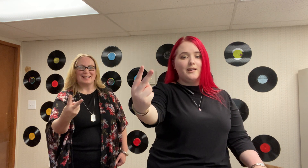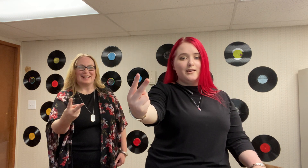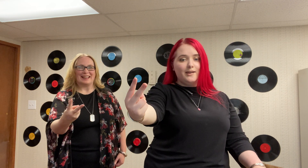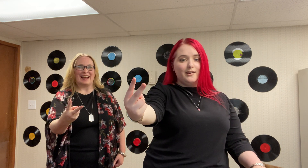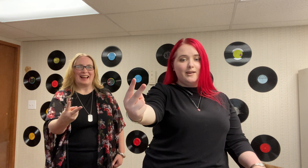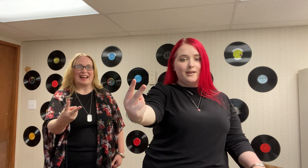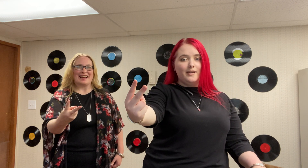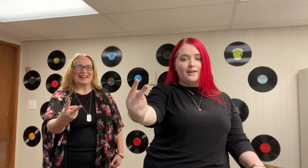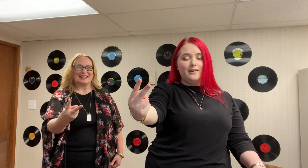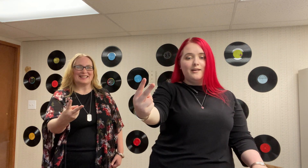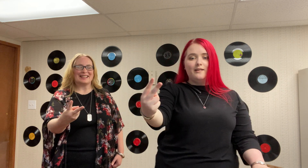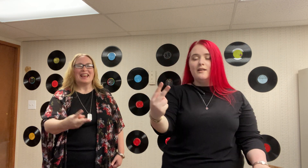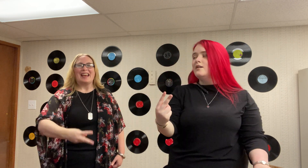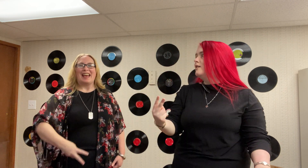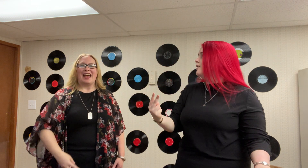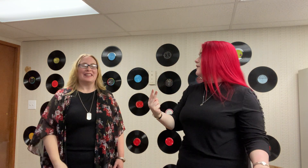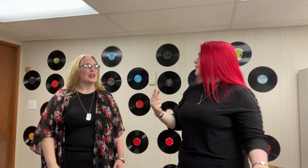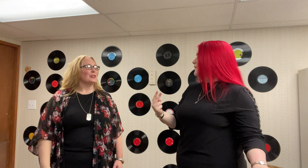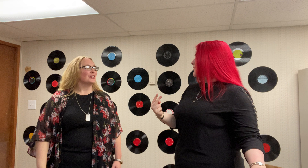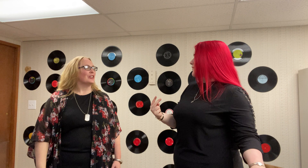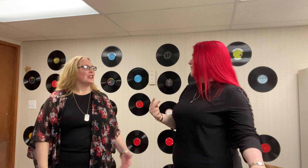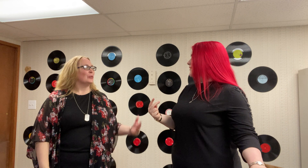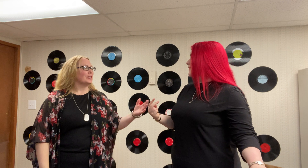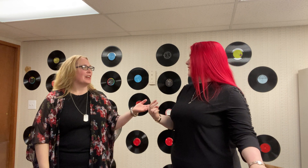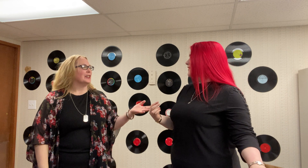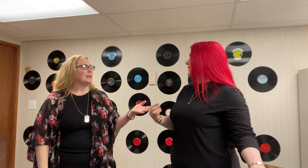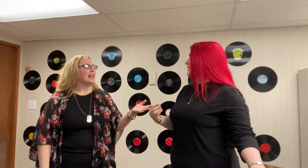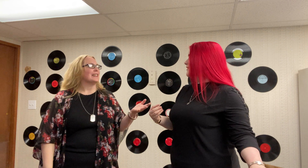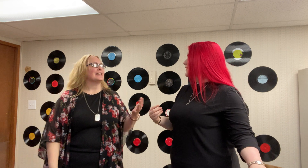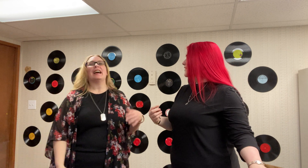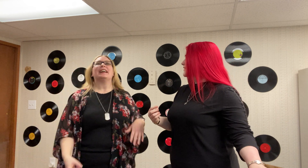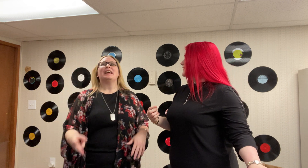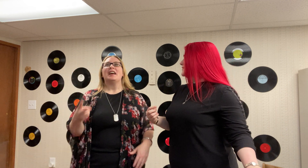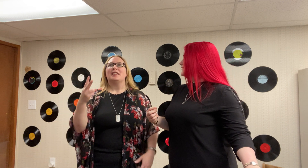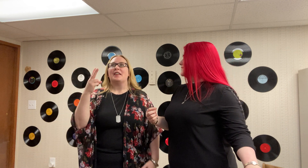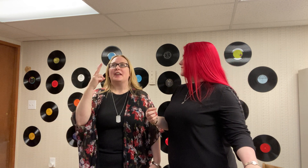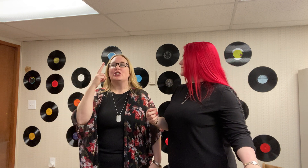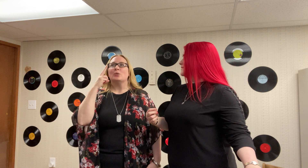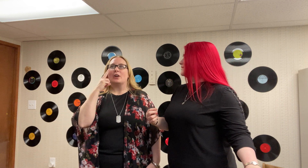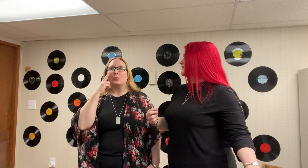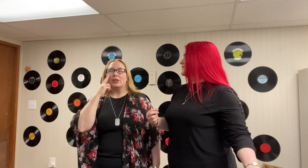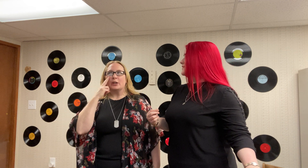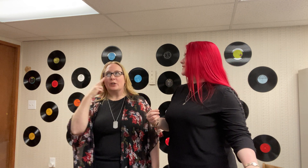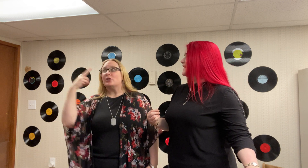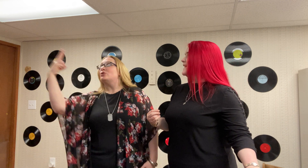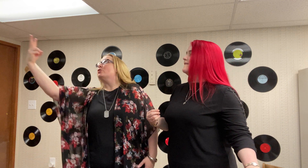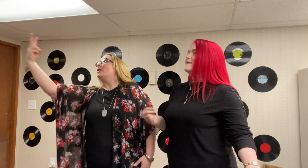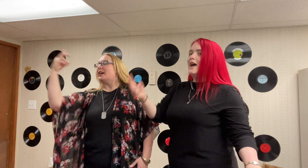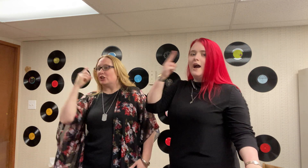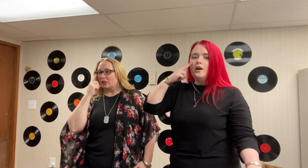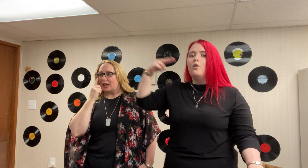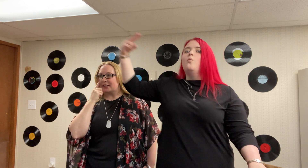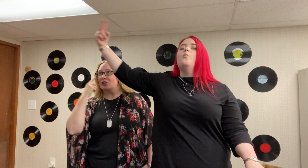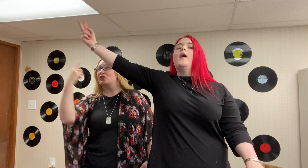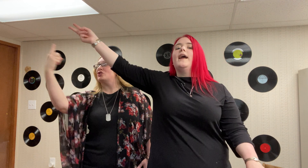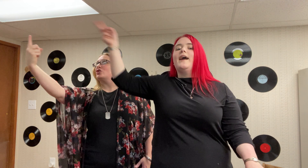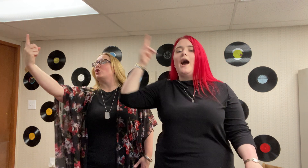see. Yes. And those are, you were telling me last night that you are really, when you do that, Yeah, I you're go like way